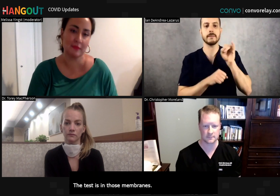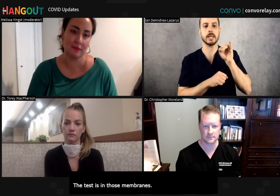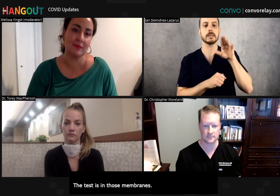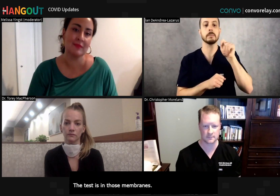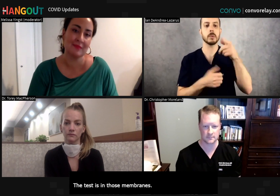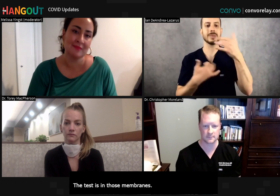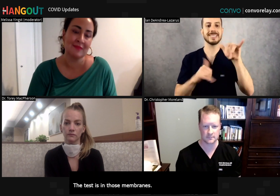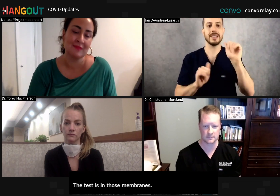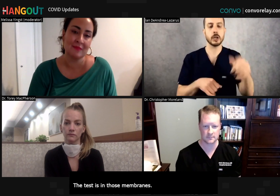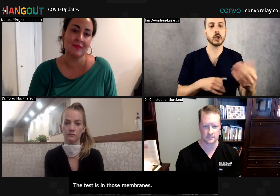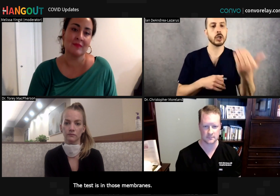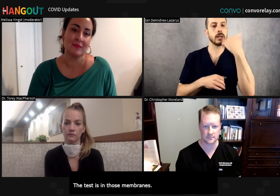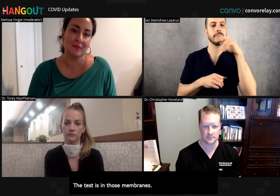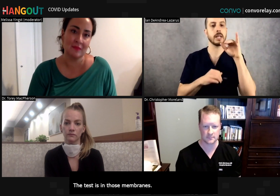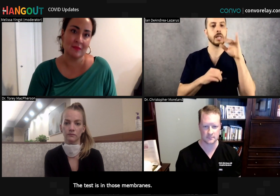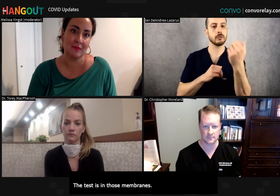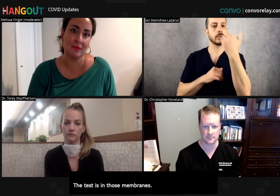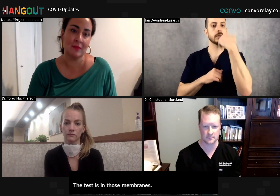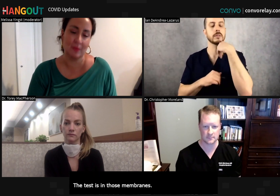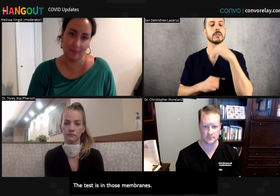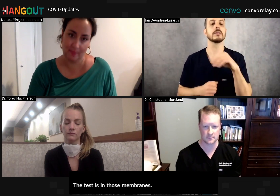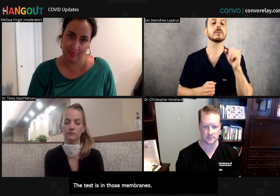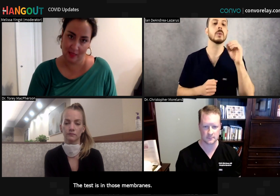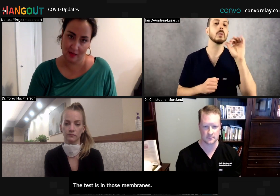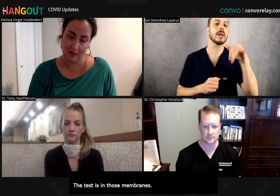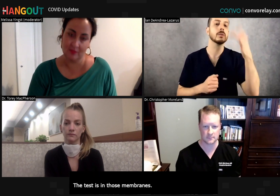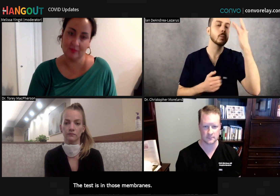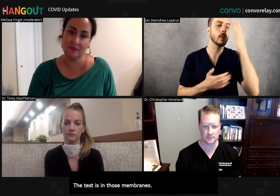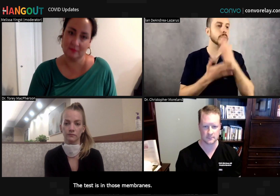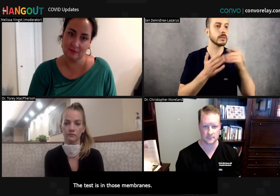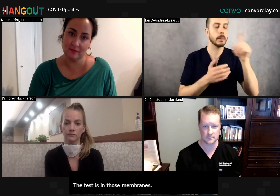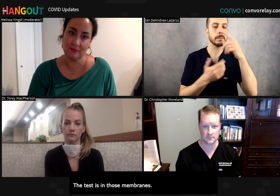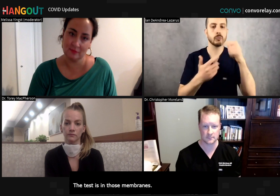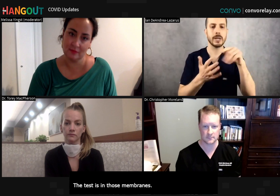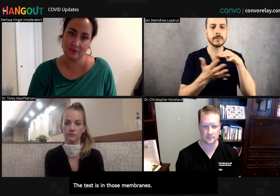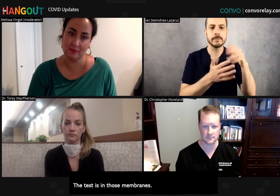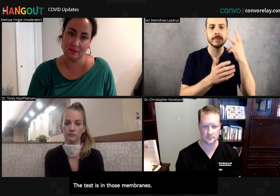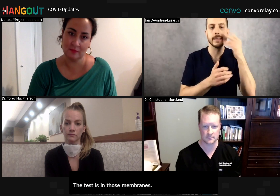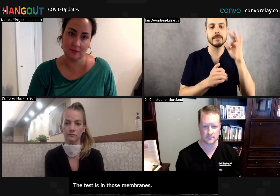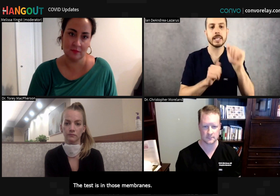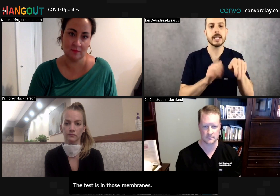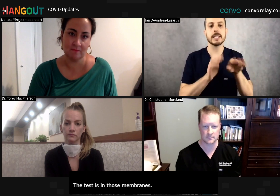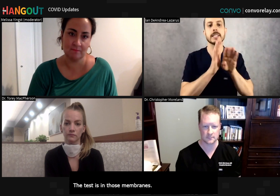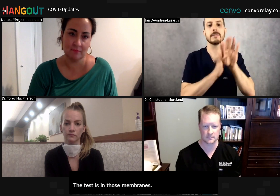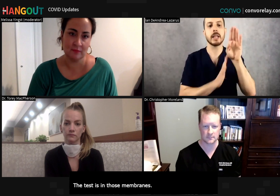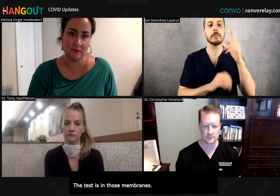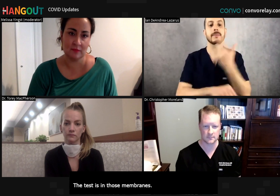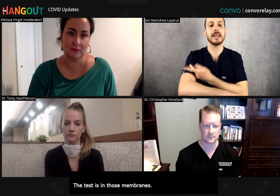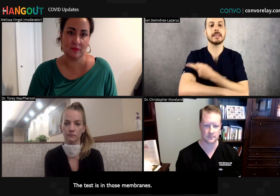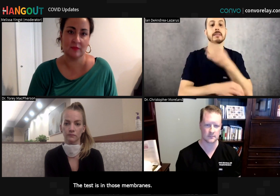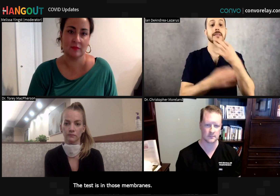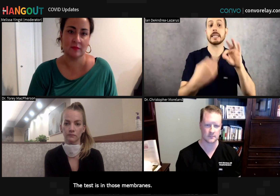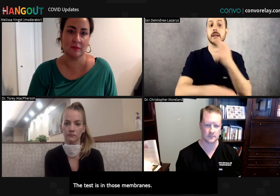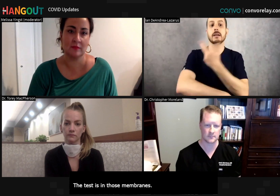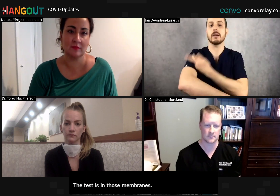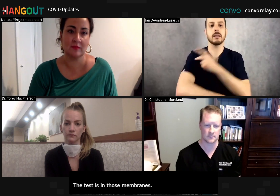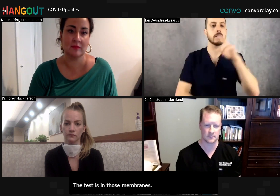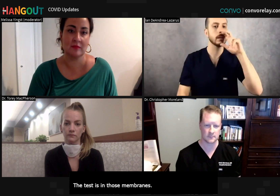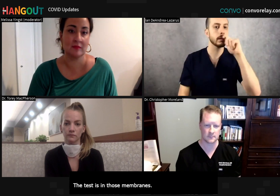system, prevents you from getting infected. But you still could have it in your membranes and have COVID virus in your membranes there. So when you